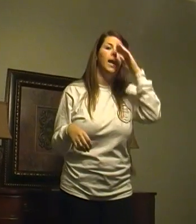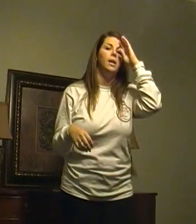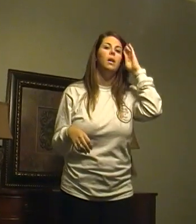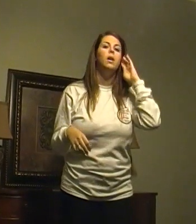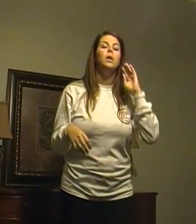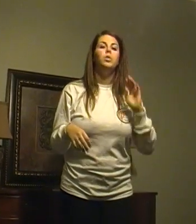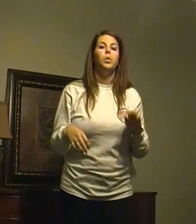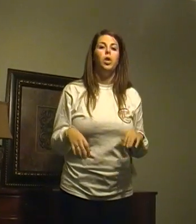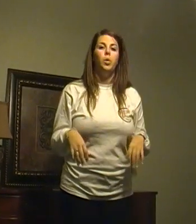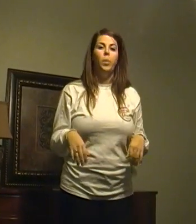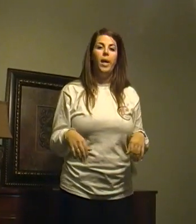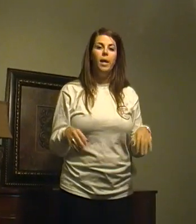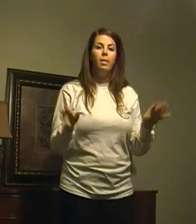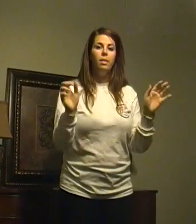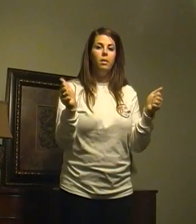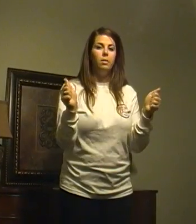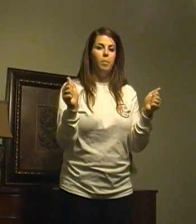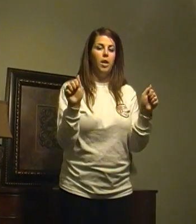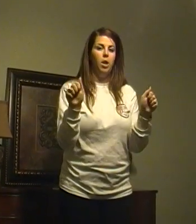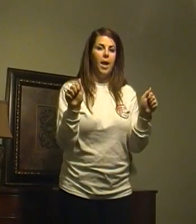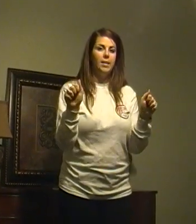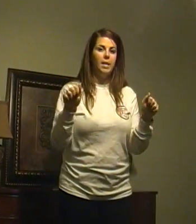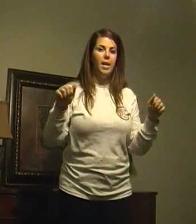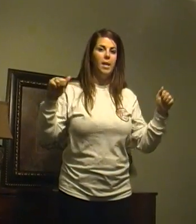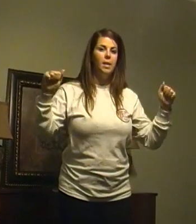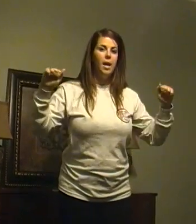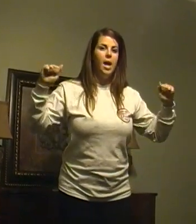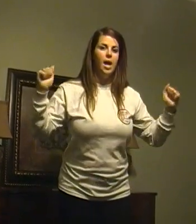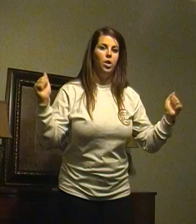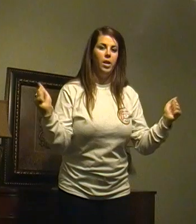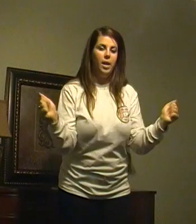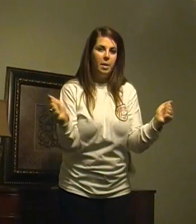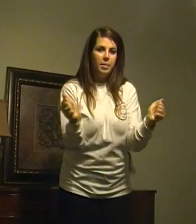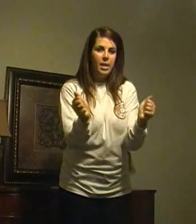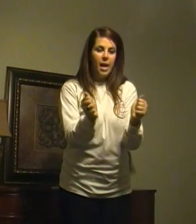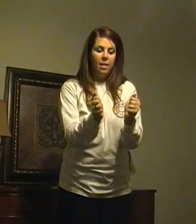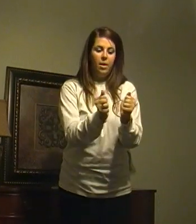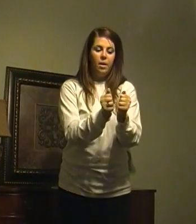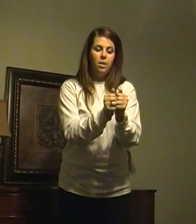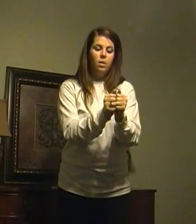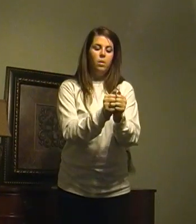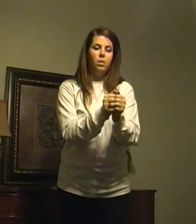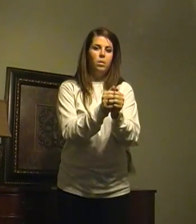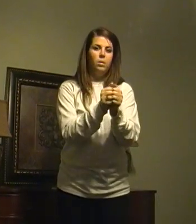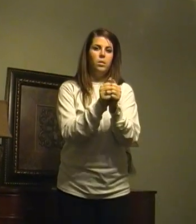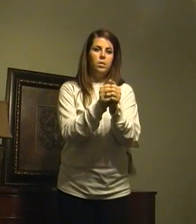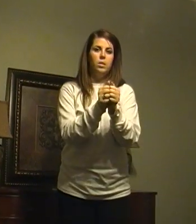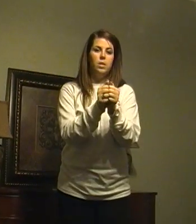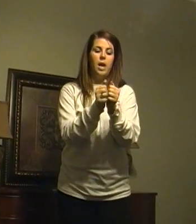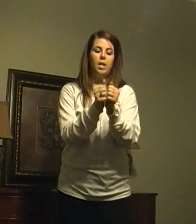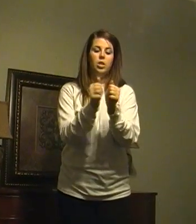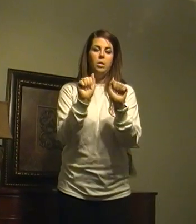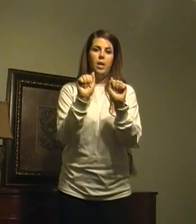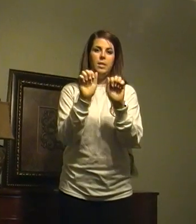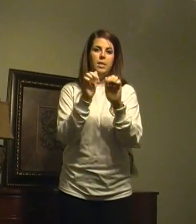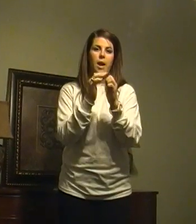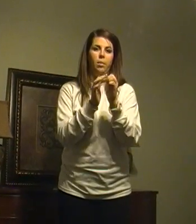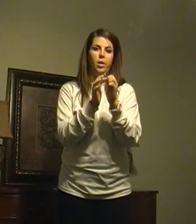hurricane. So we're going to do with, make your A's again, and you're going to come together to touch on the inside where